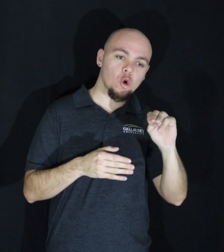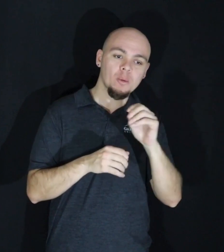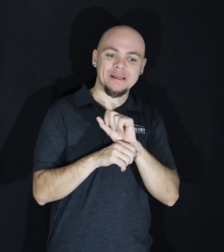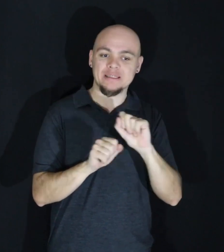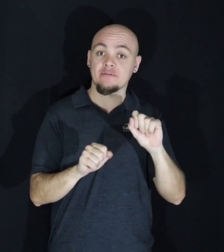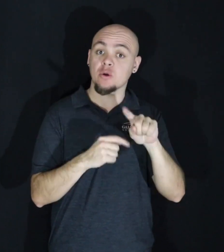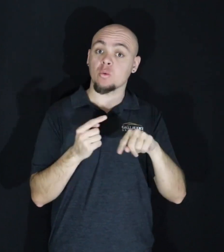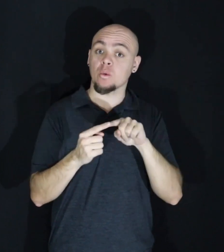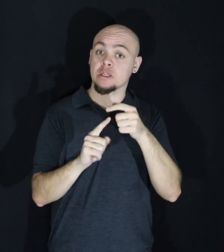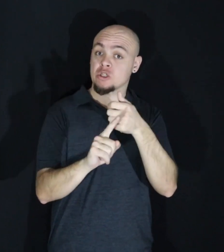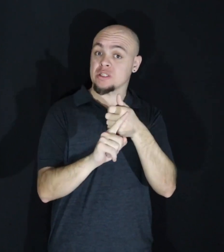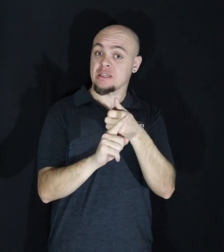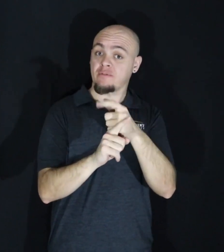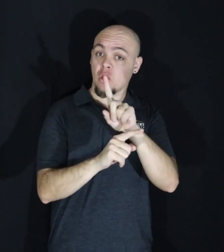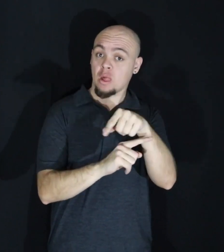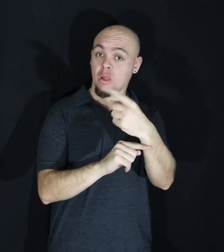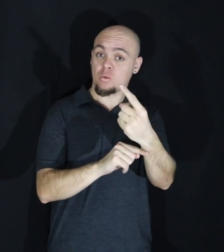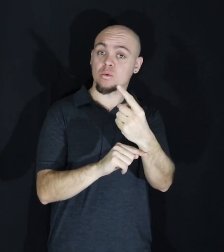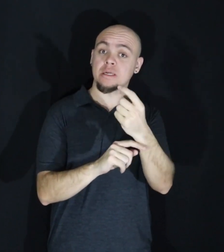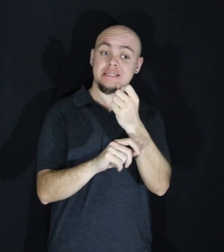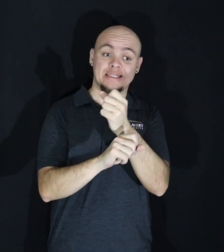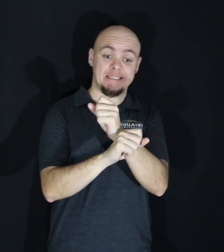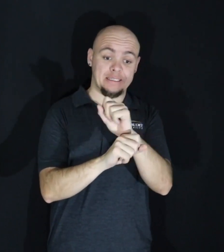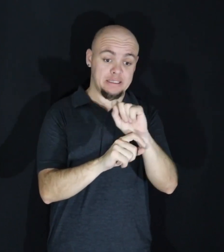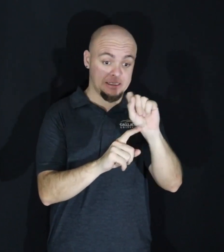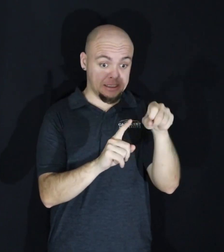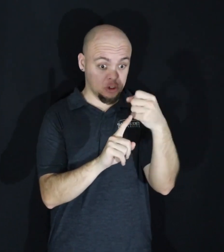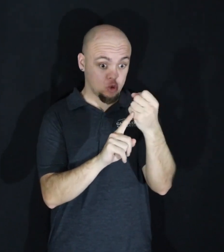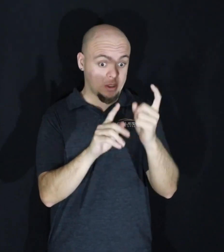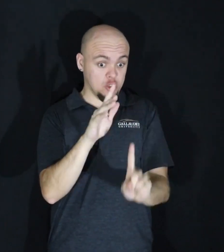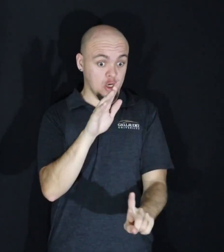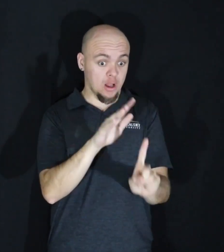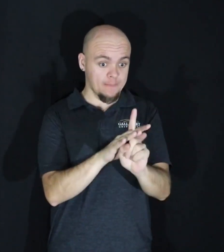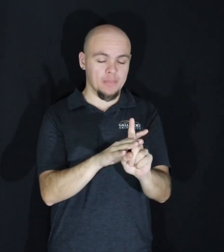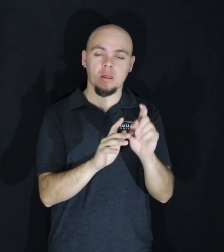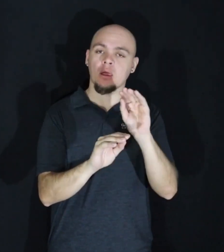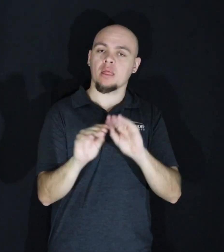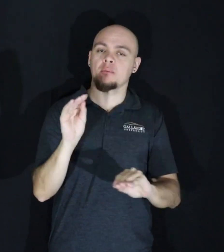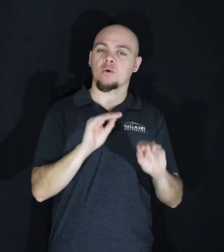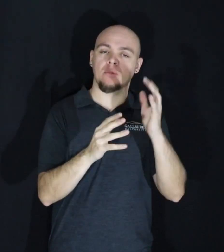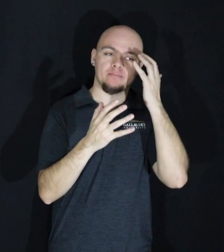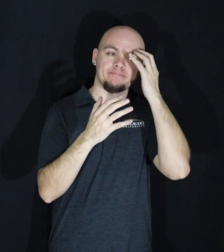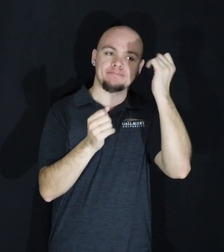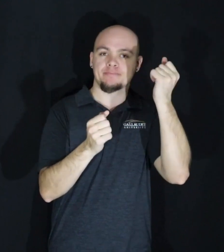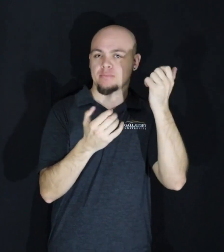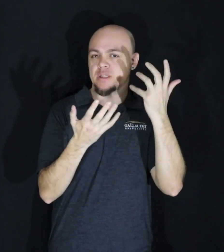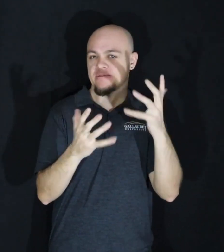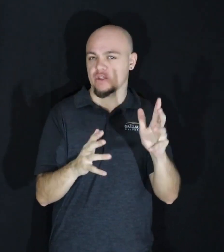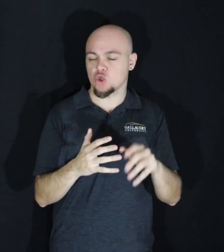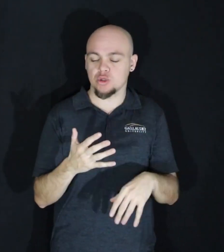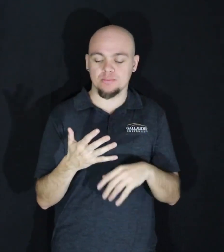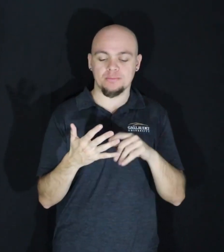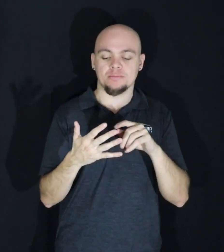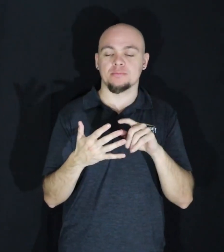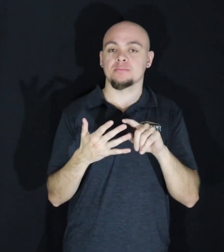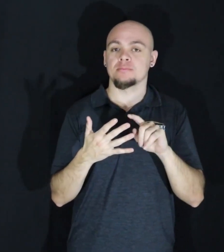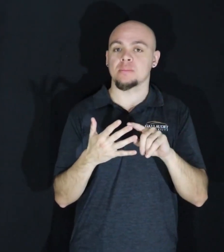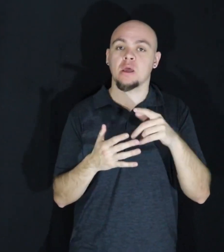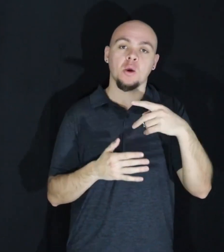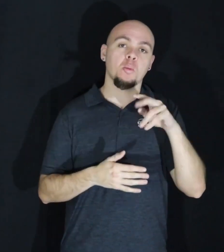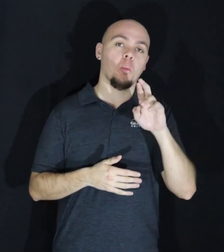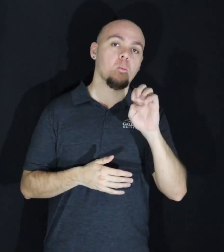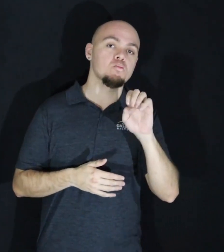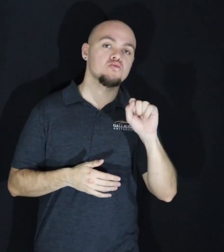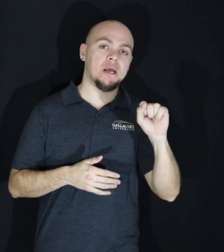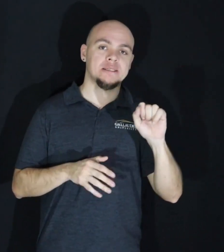when you're on your own and a situation arises, you will have these movement patterns ingrained in your head. The press, which